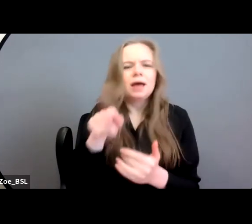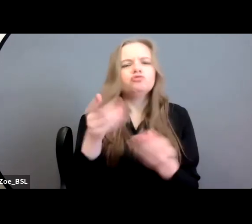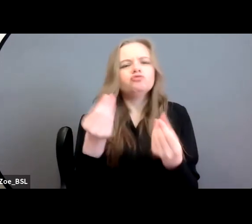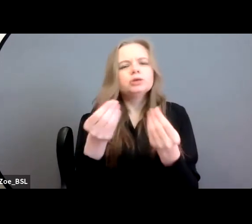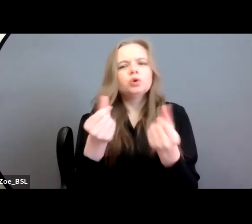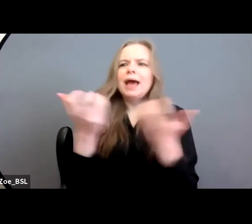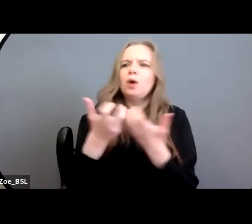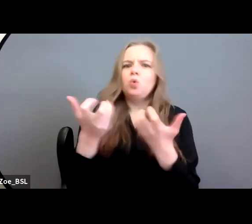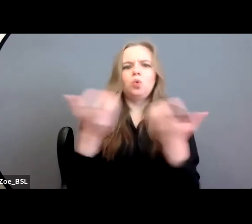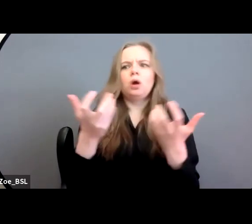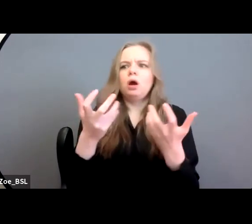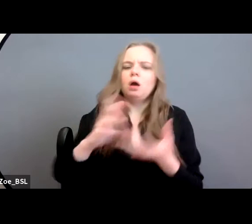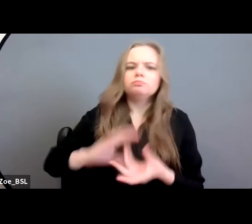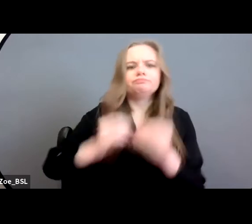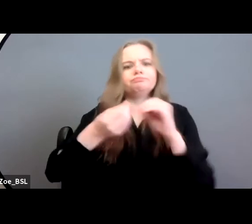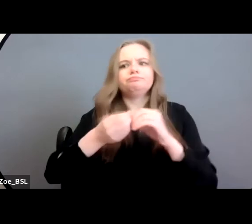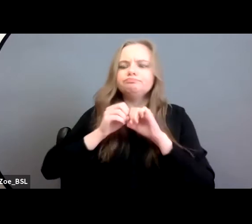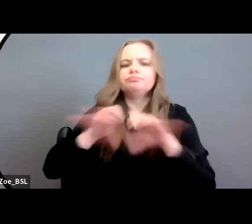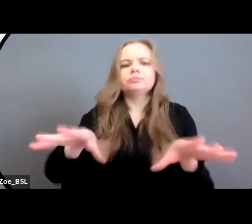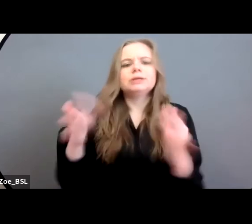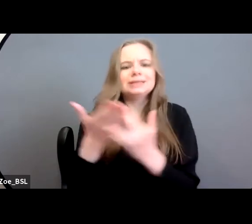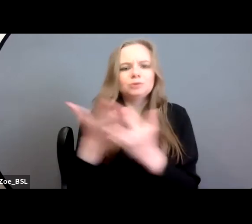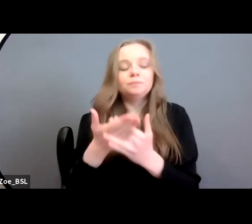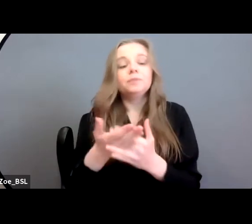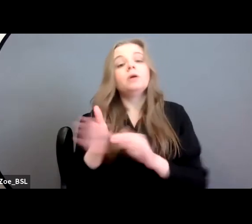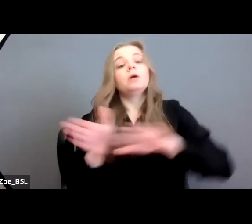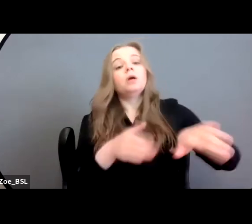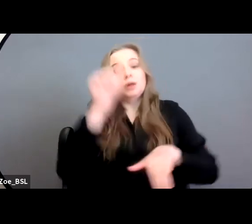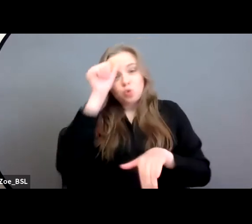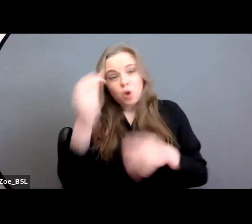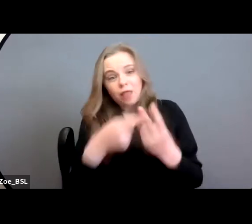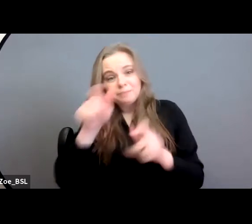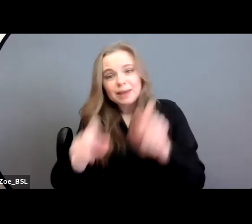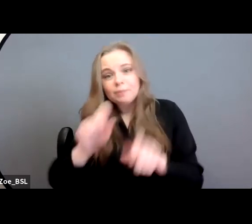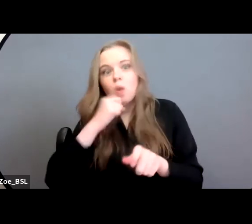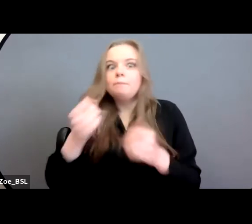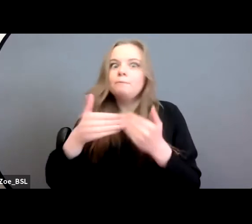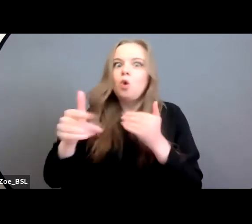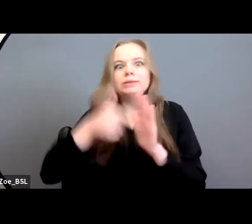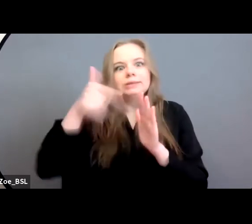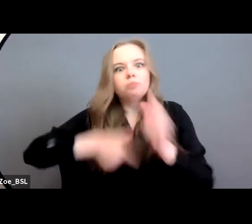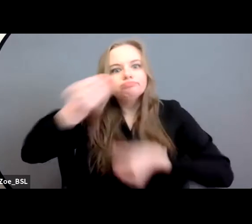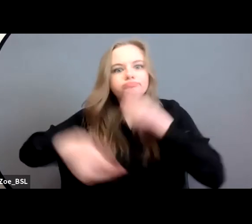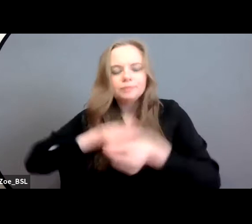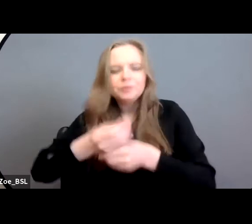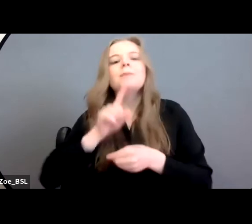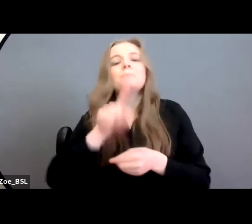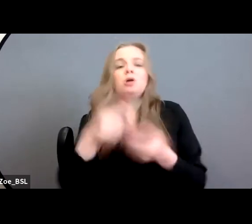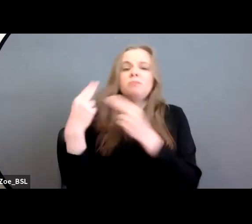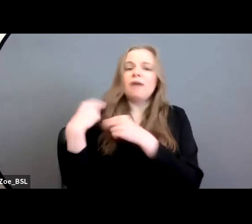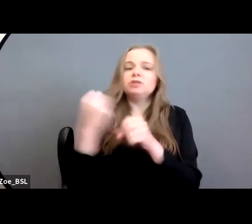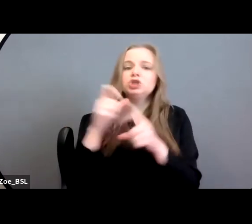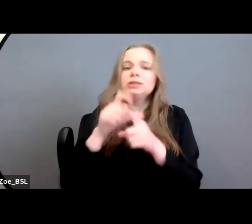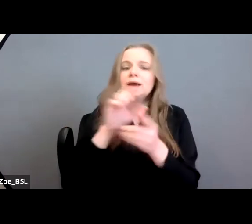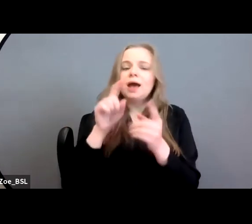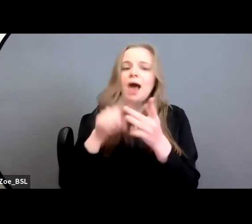too. I know that others are going to talk in more detail, so I'm looking forward to hearing from them. But on behalf of the GDI Hub, I'd just like to say that